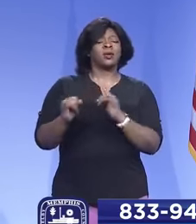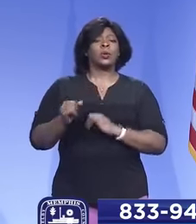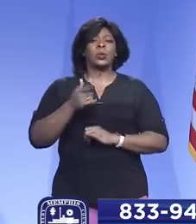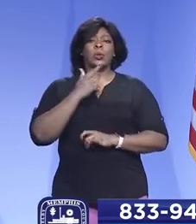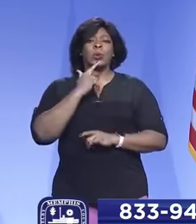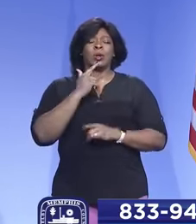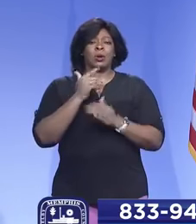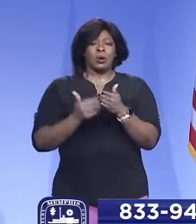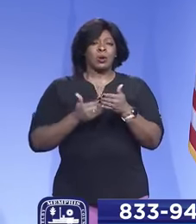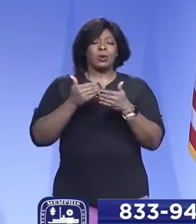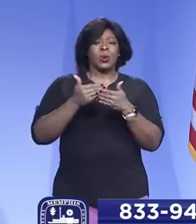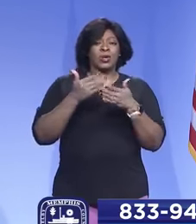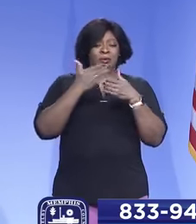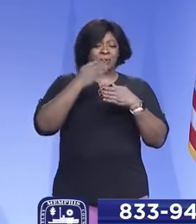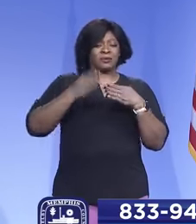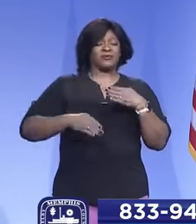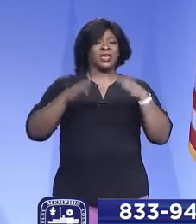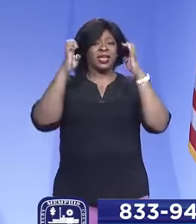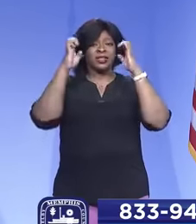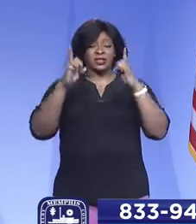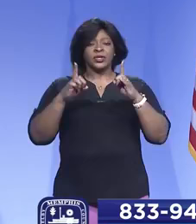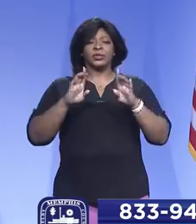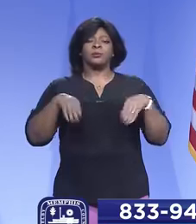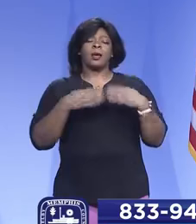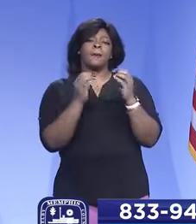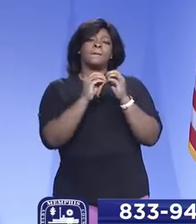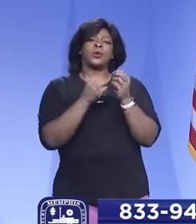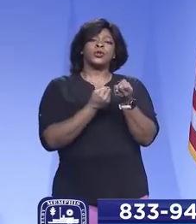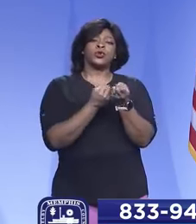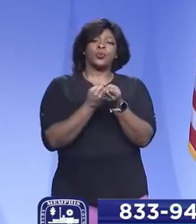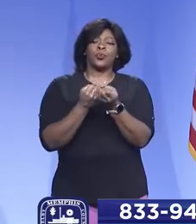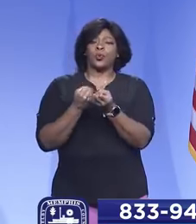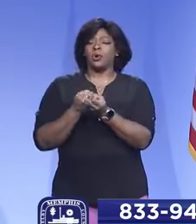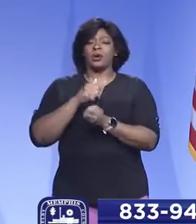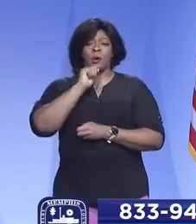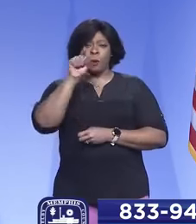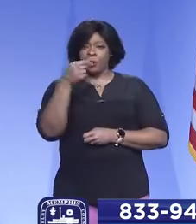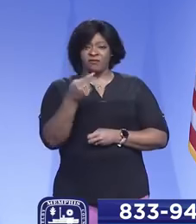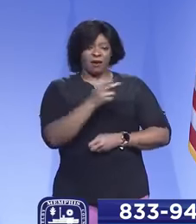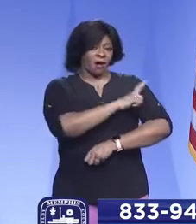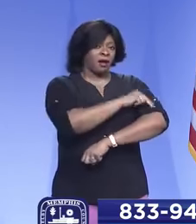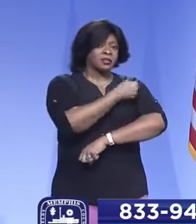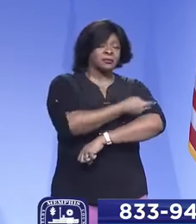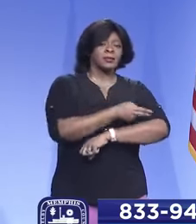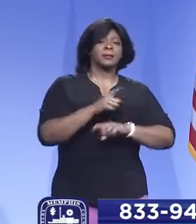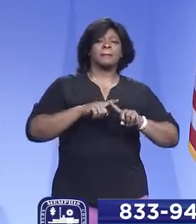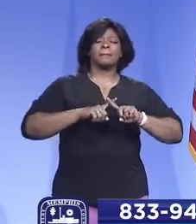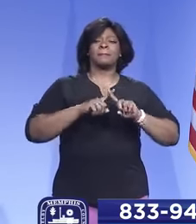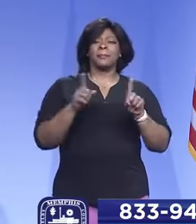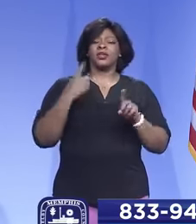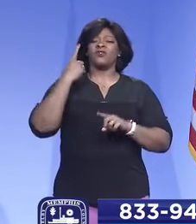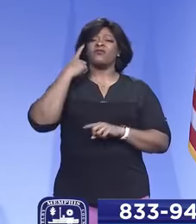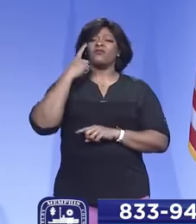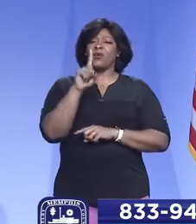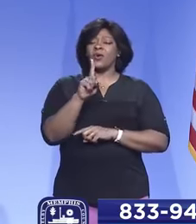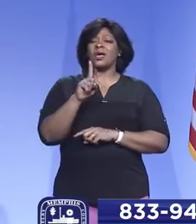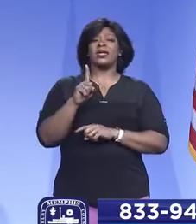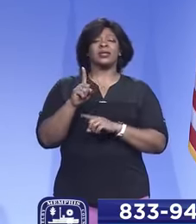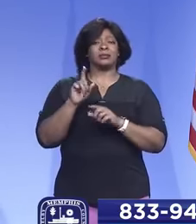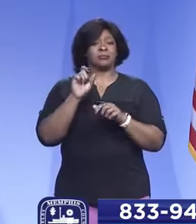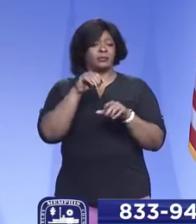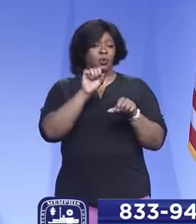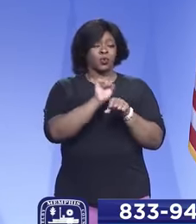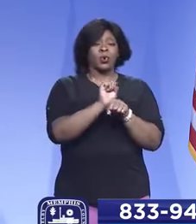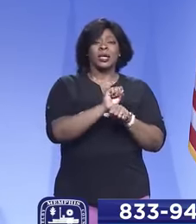near the end of their education to provide additional support, not just for hospitals, but for the bedside, but also